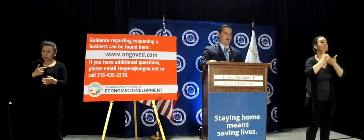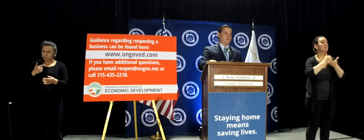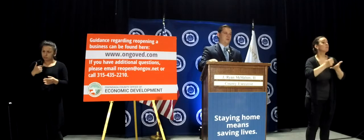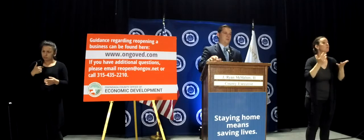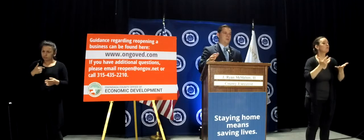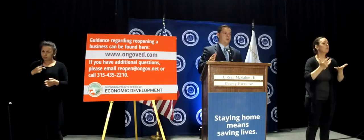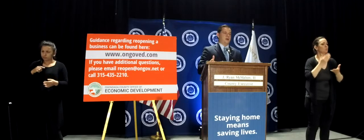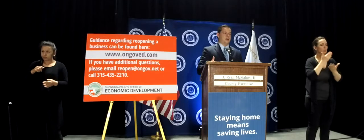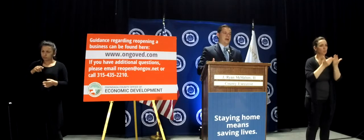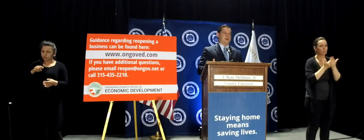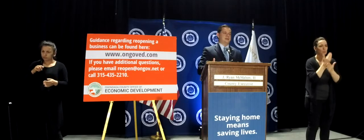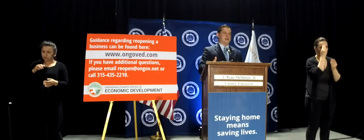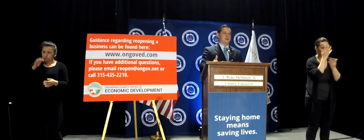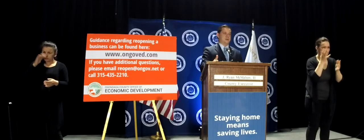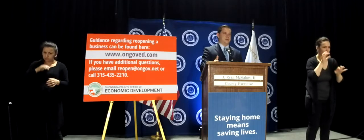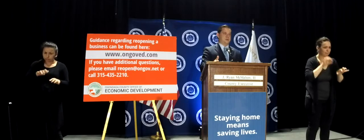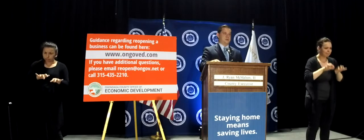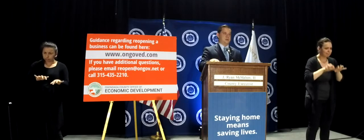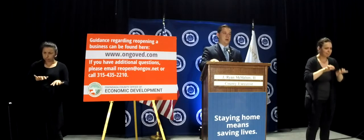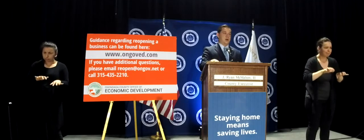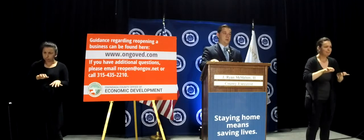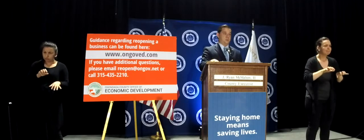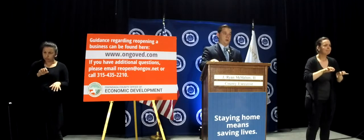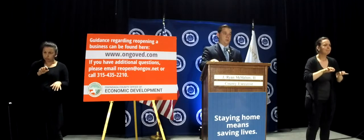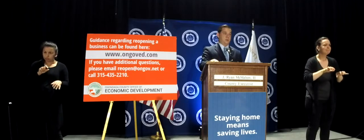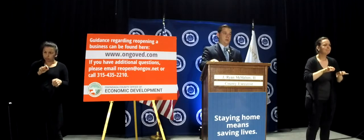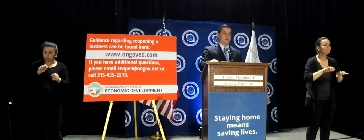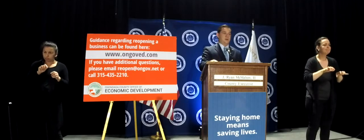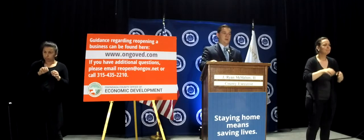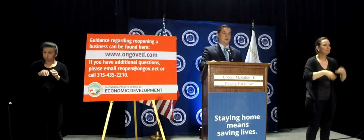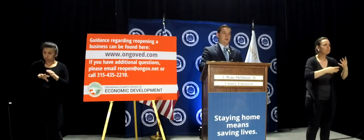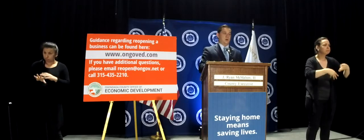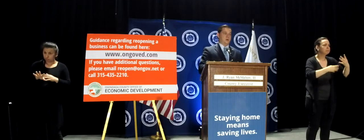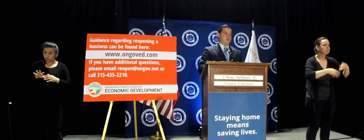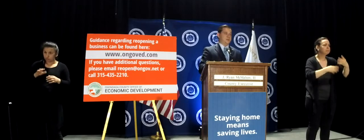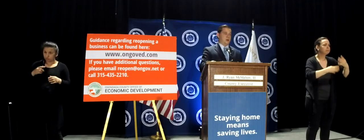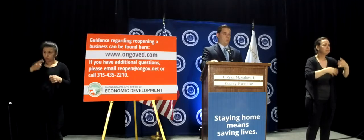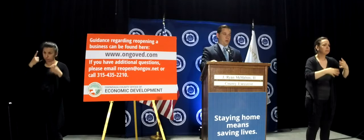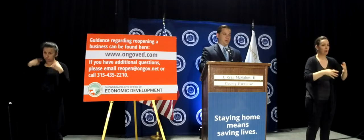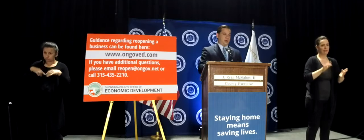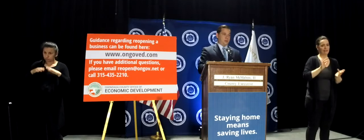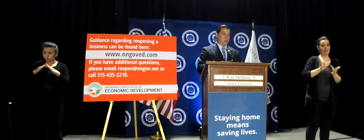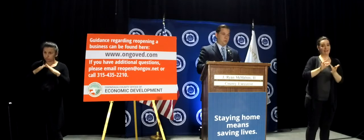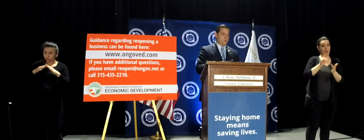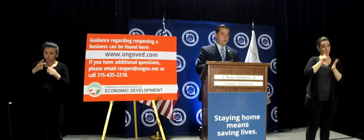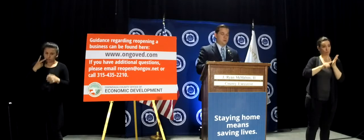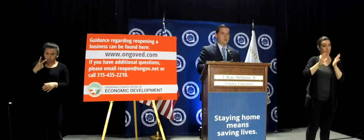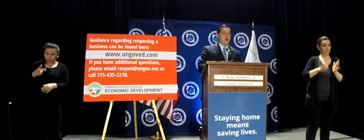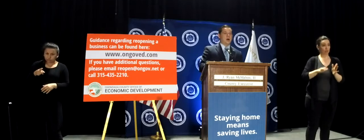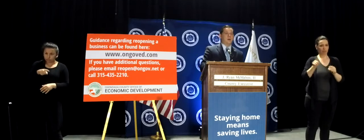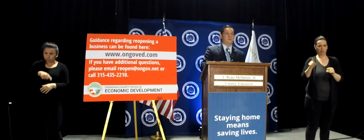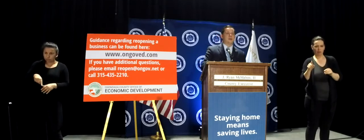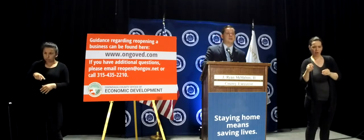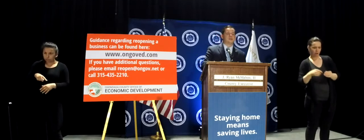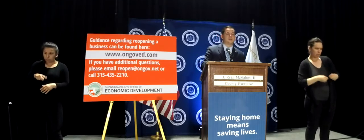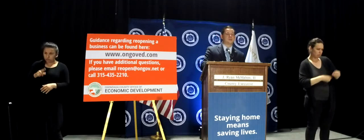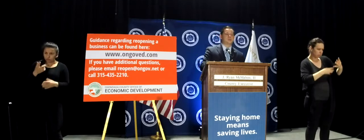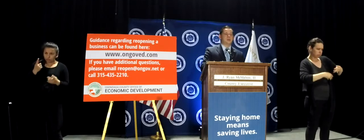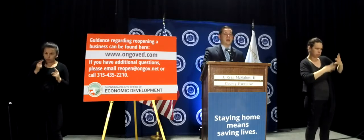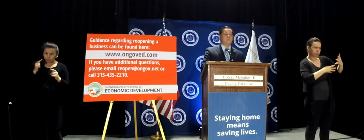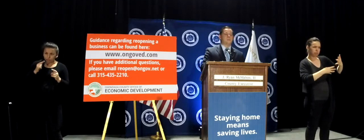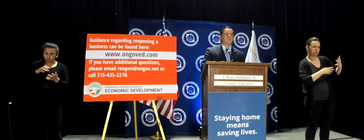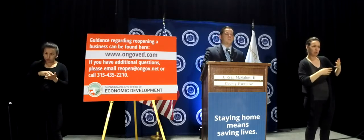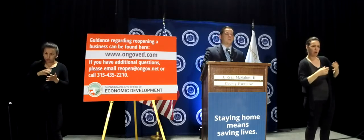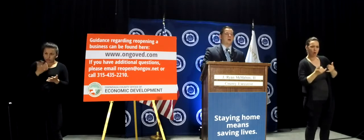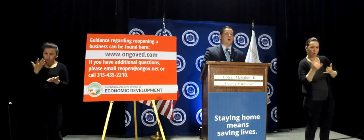the platform. Our contact tracers and our health department then go in and start working on those. In addition